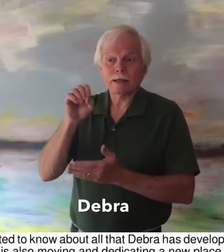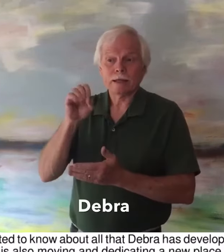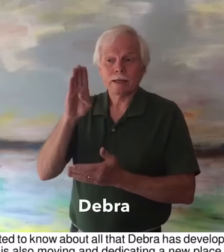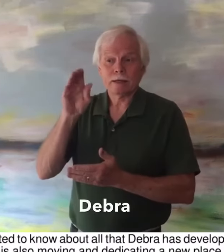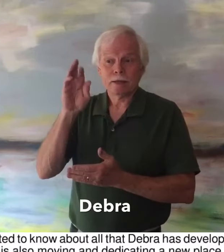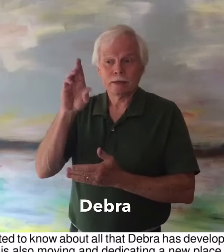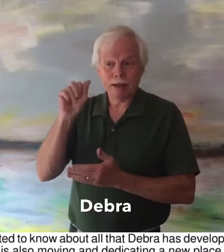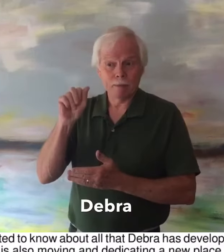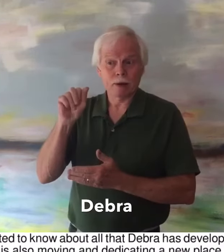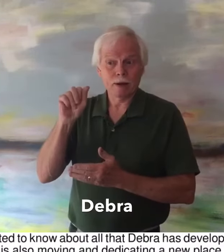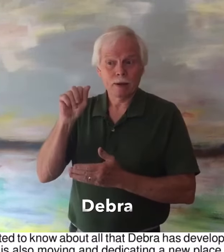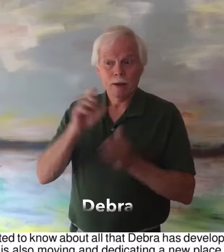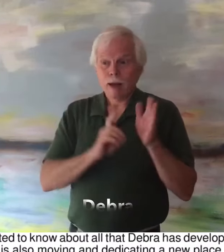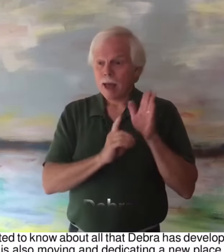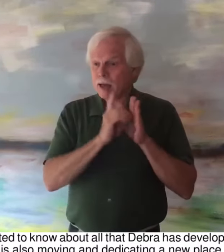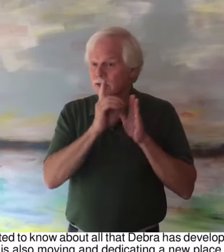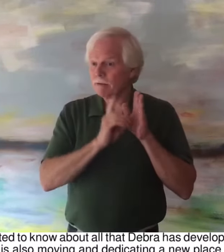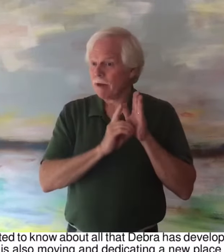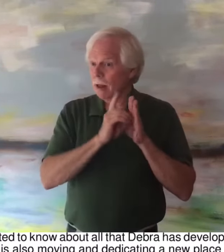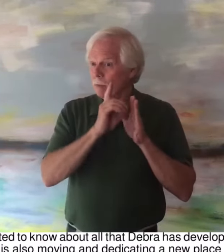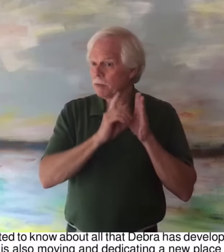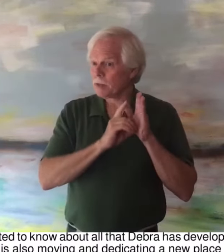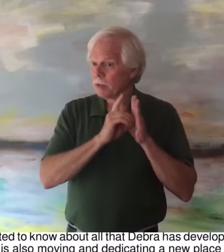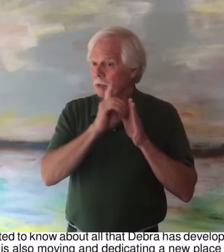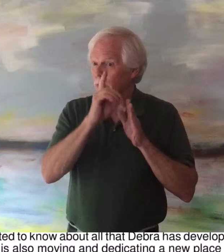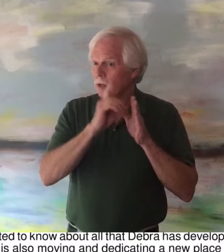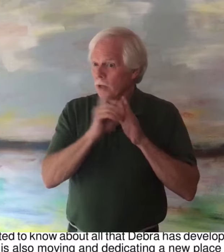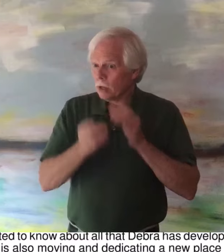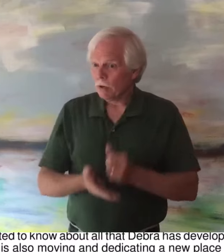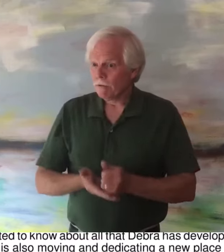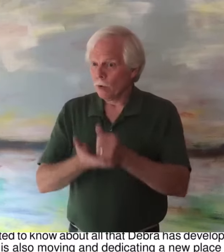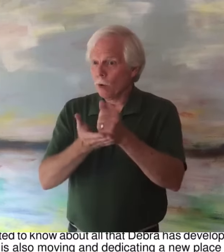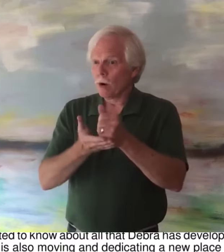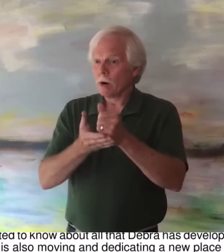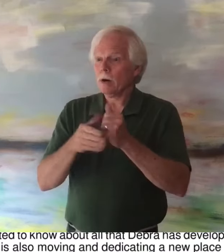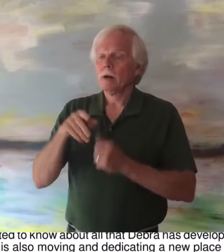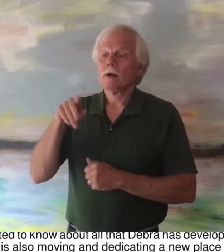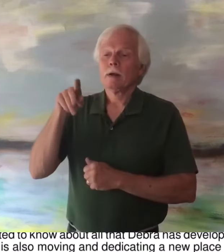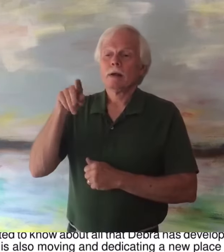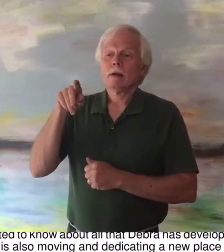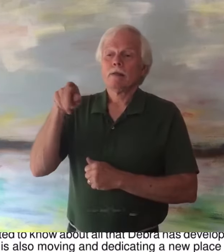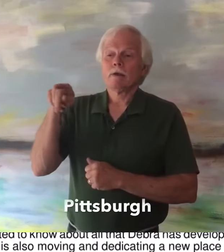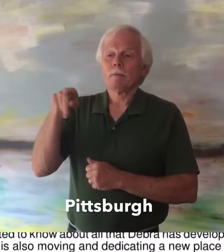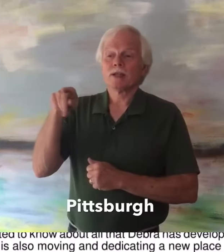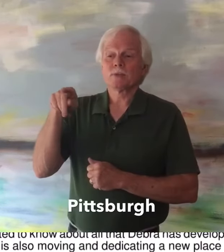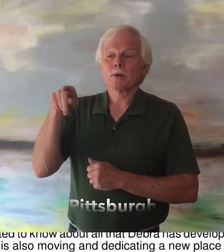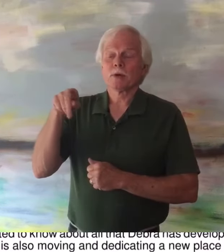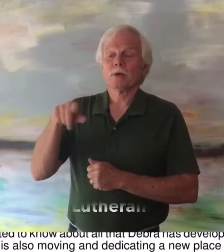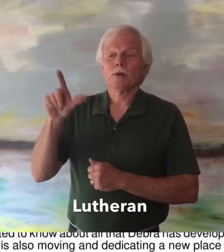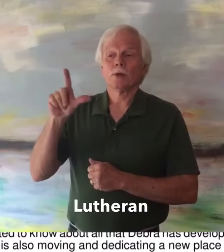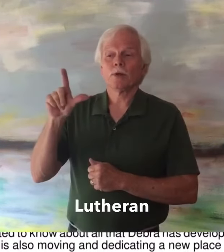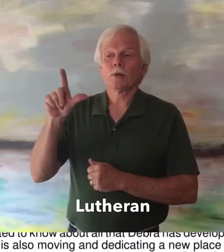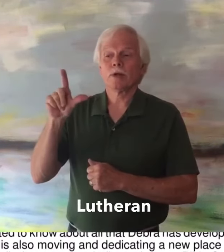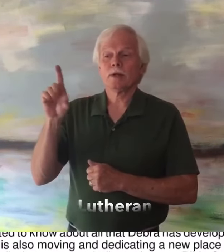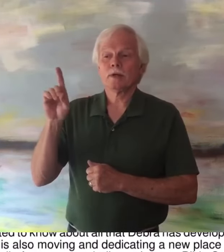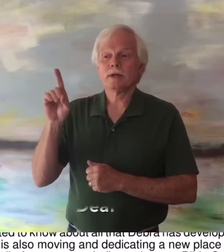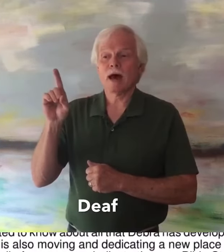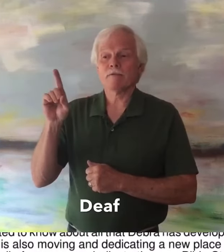Deborah has developed for the Pittsburgh Lutheran Deaf